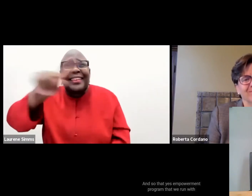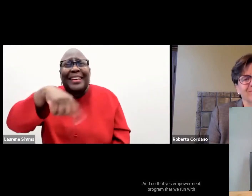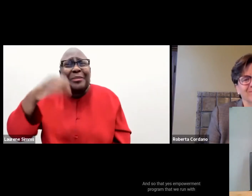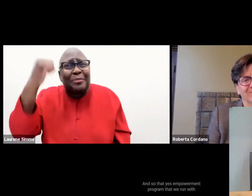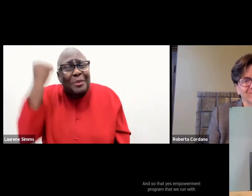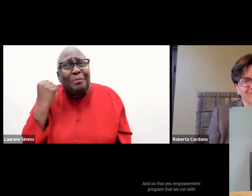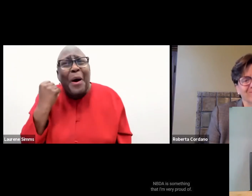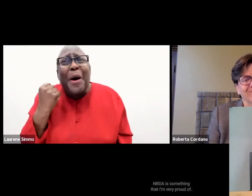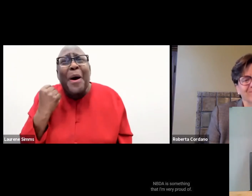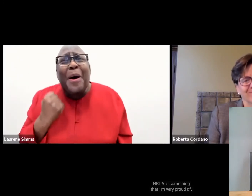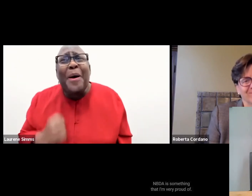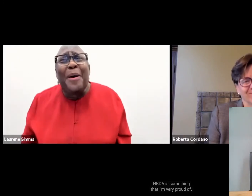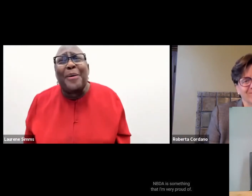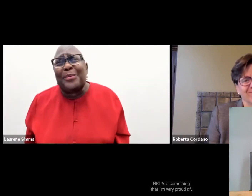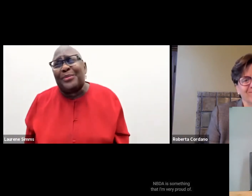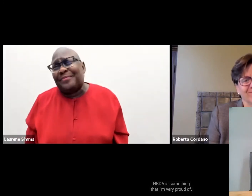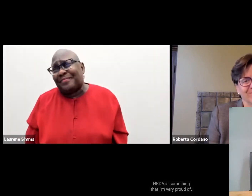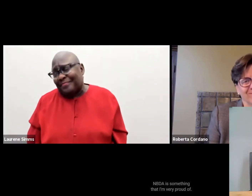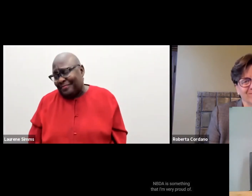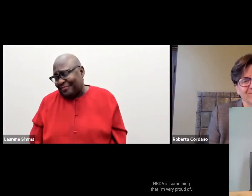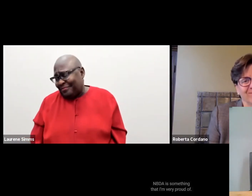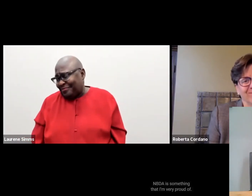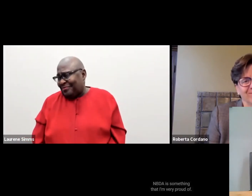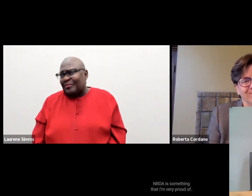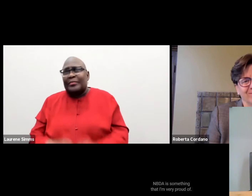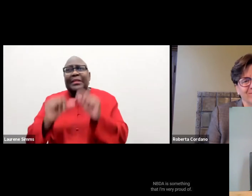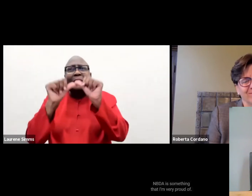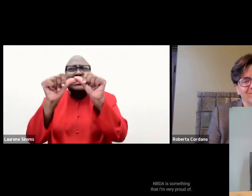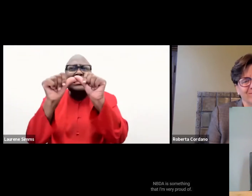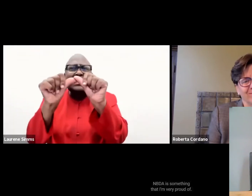That's what empowerment is.